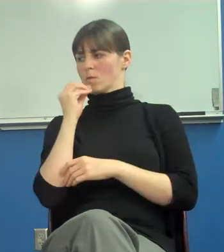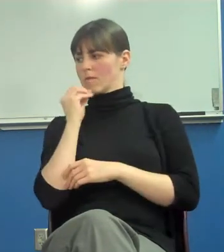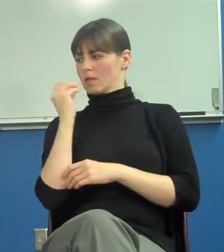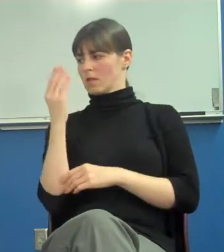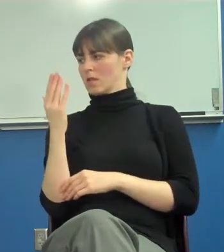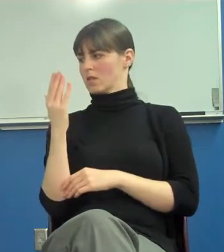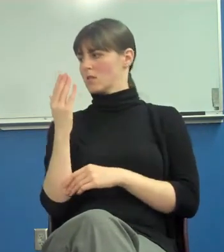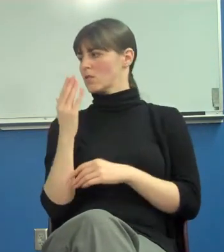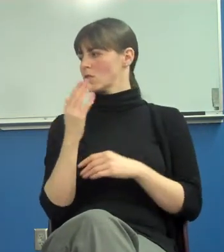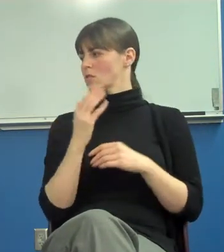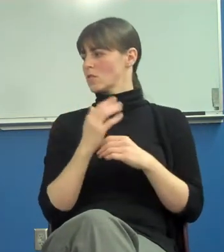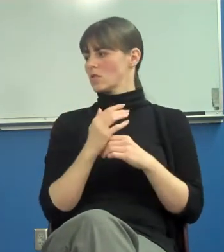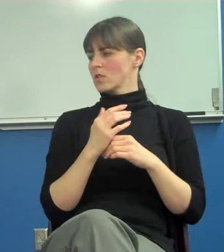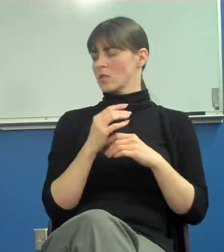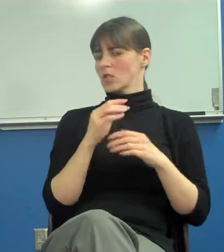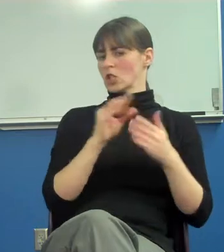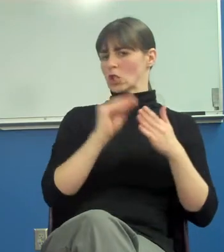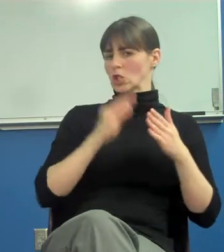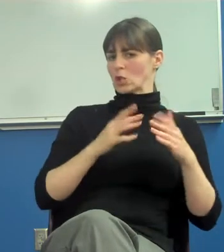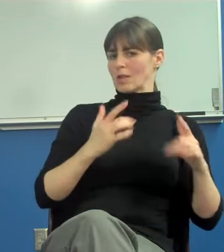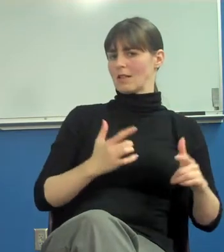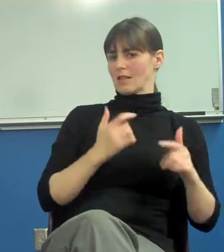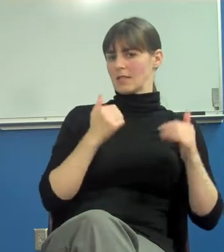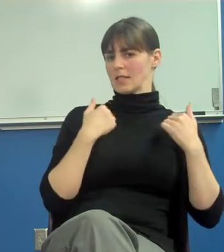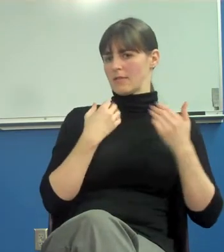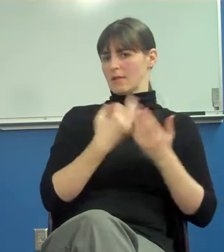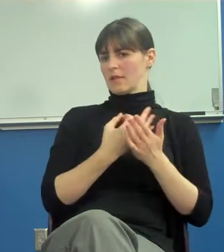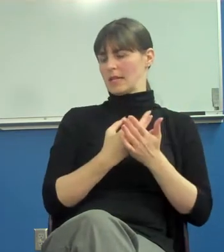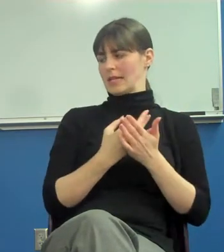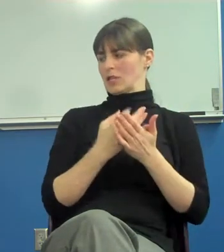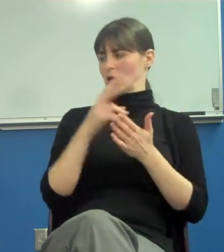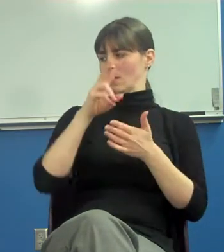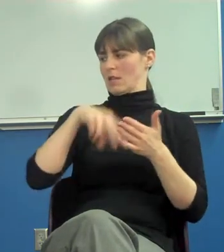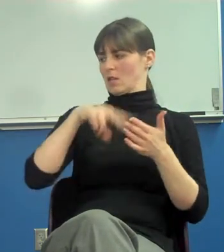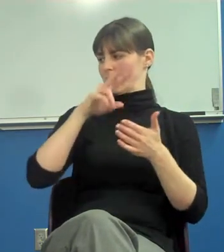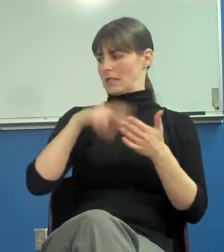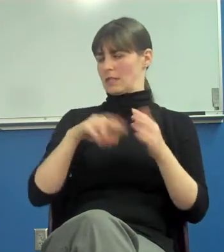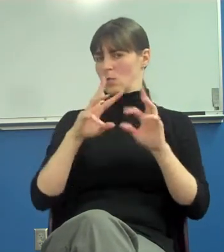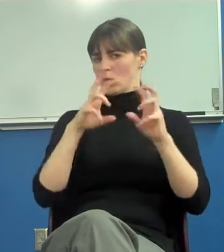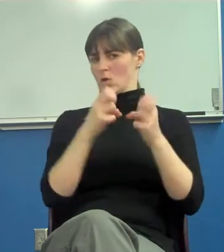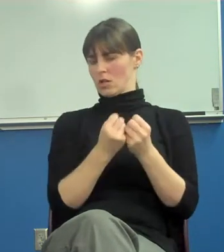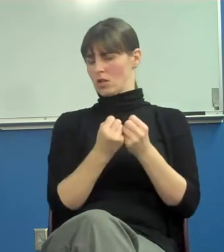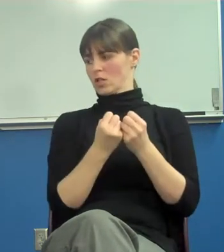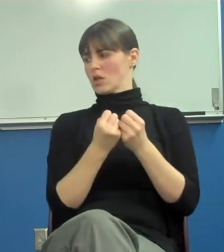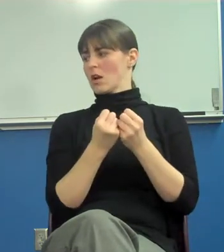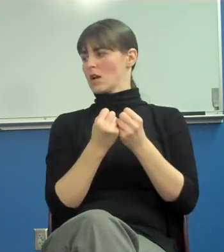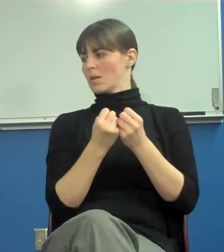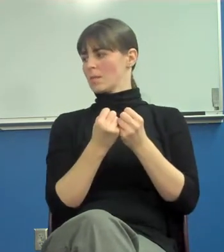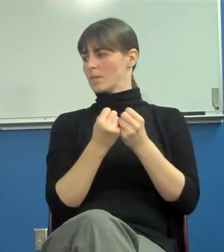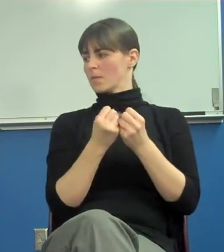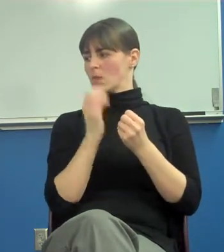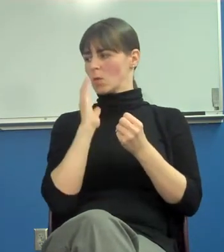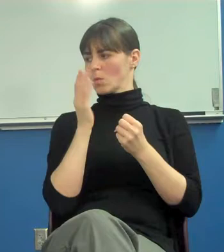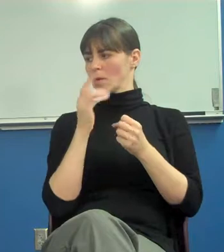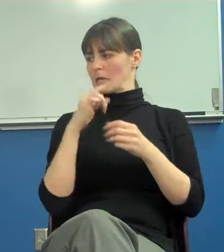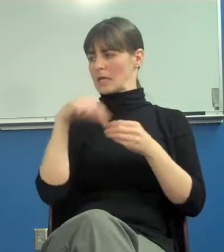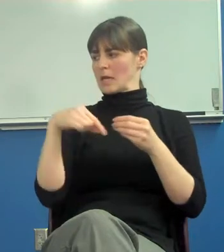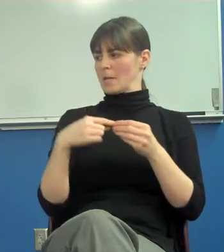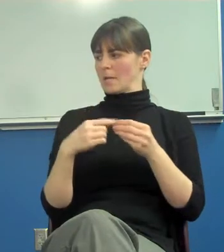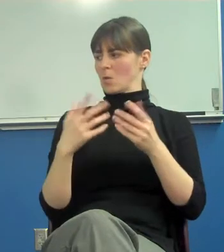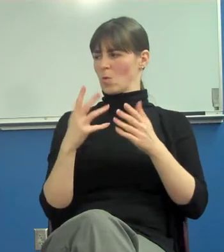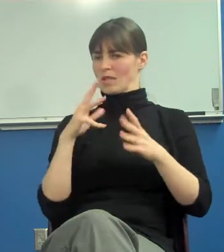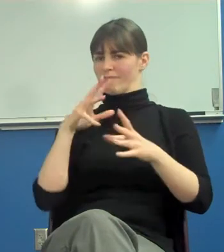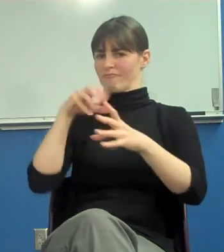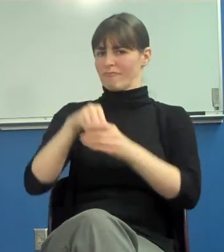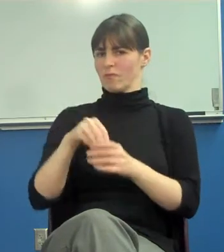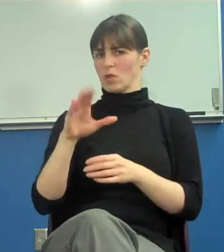financial literacy workshop Wednesday, March 11th from 11:30 to 12:30, And it's gonna be a lecture about what goes into your credit score